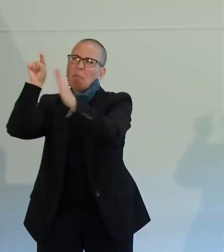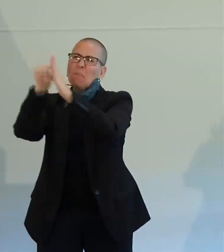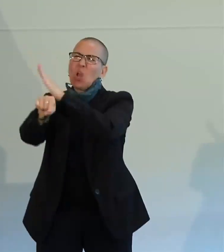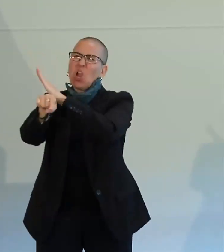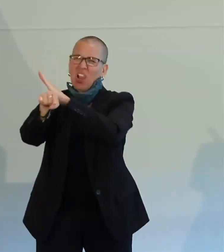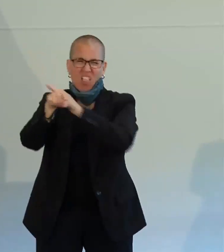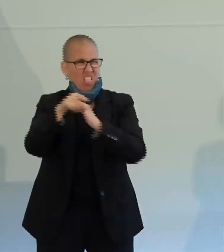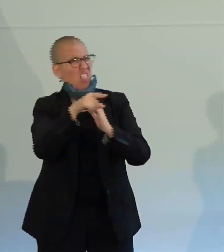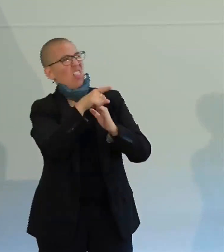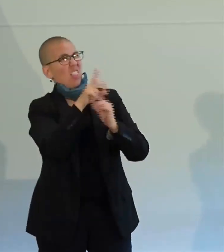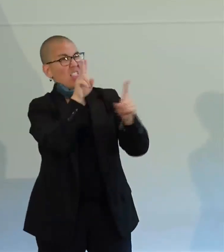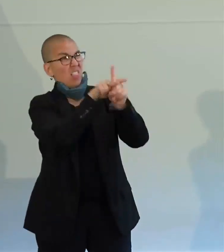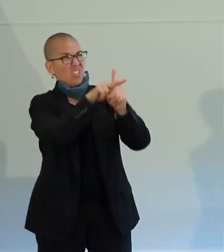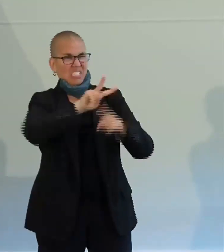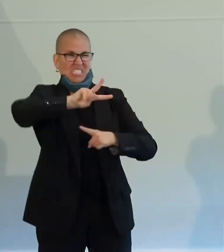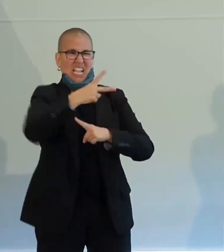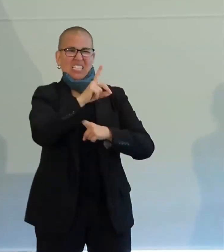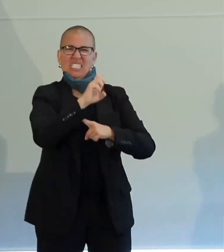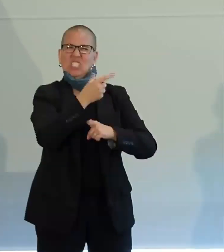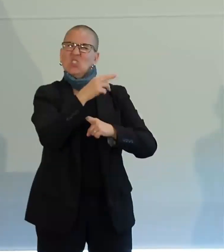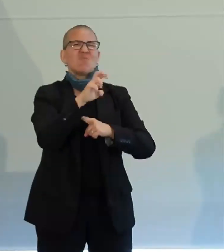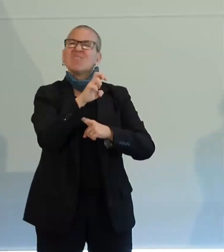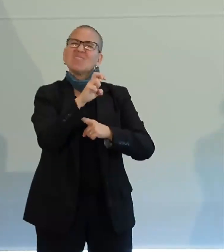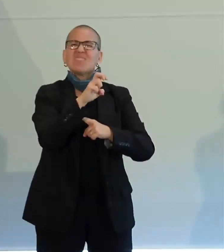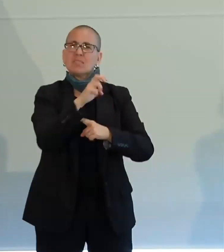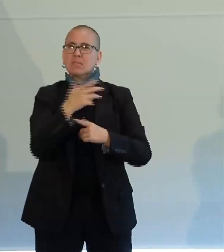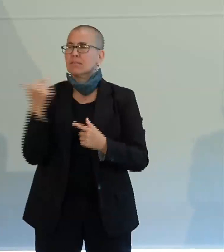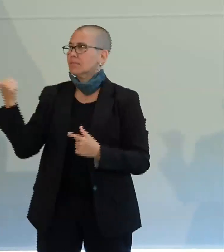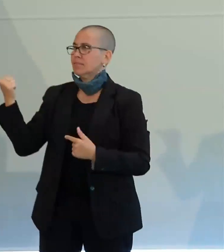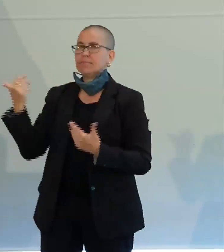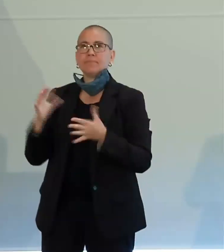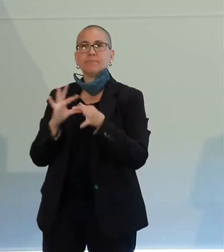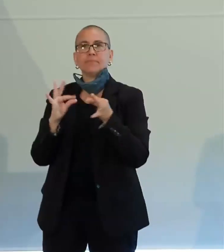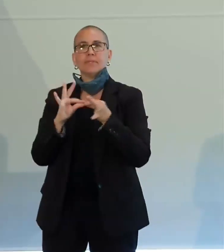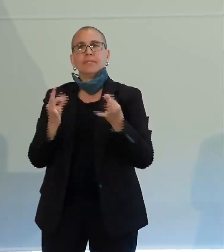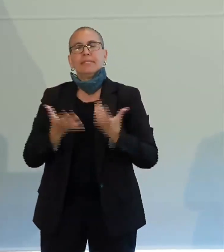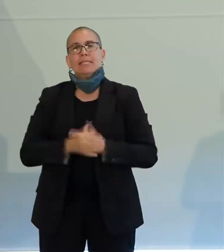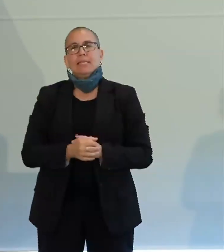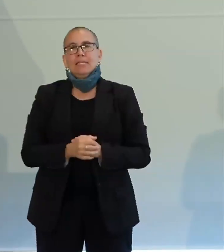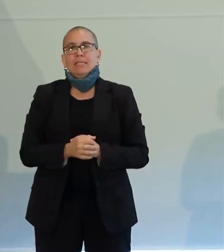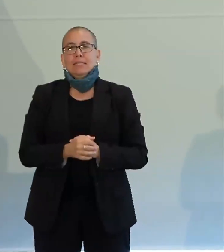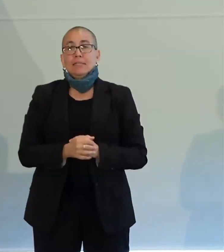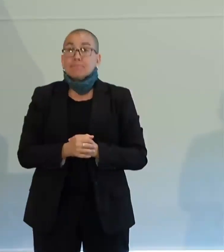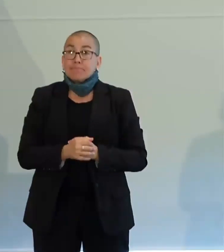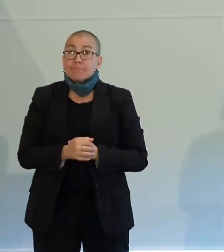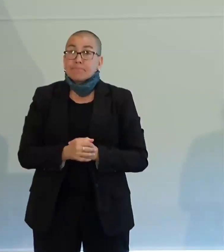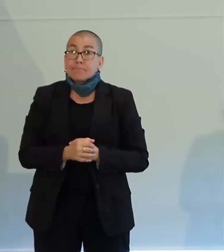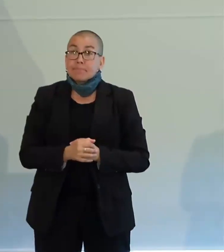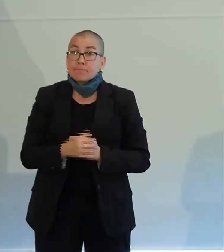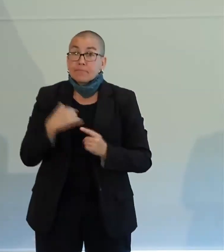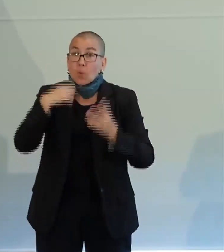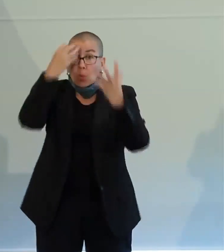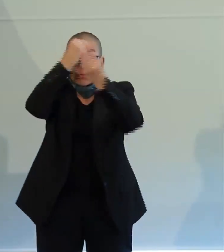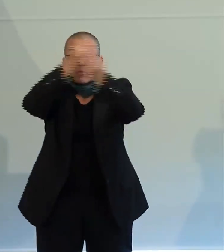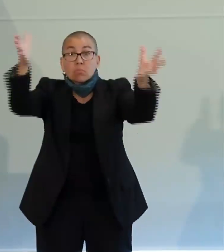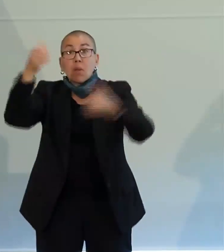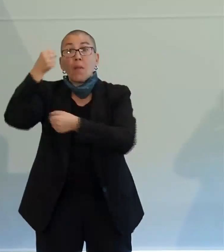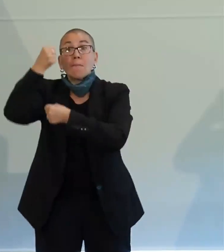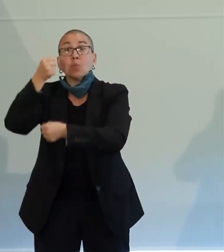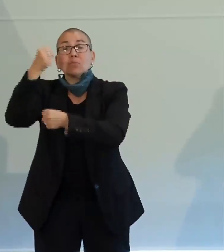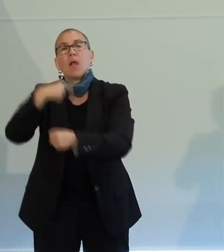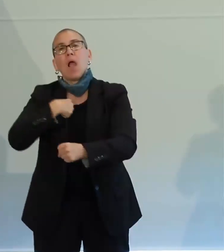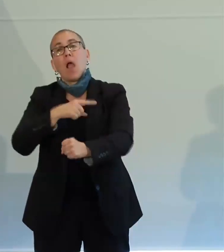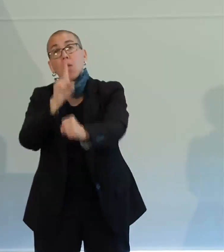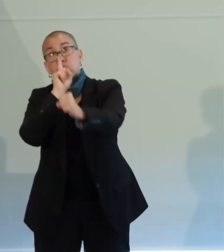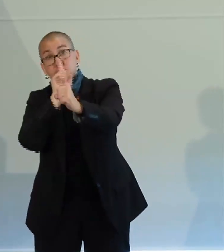I will say to them that I pledge and I promise to hold all